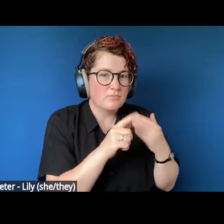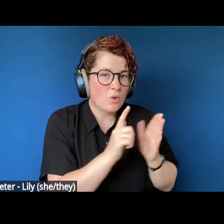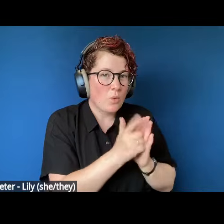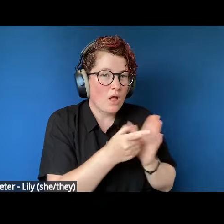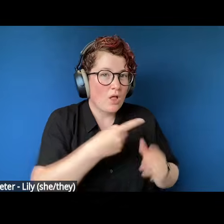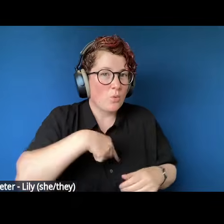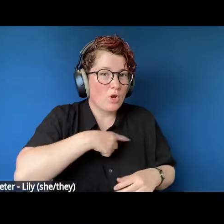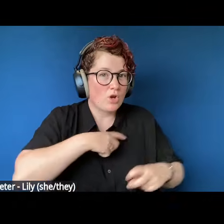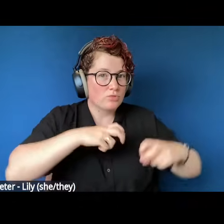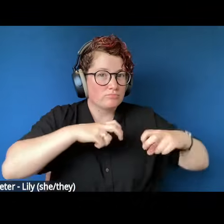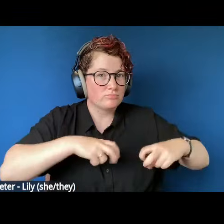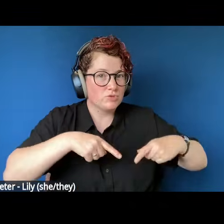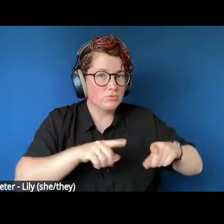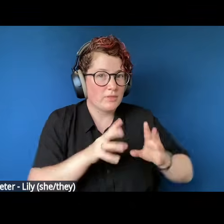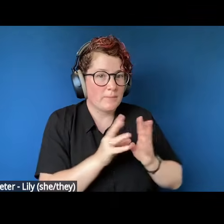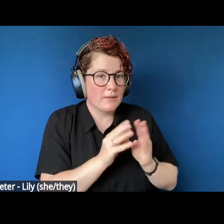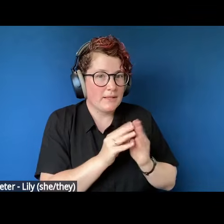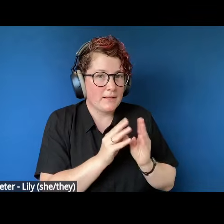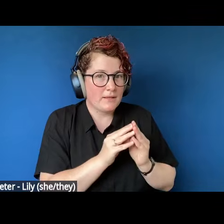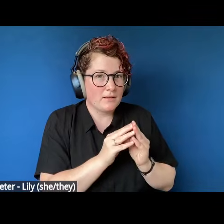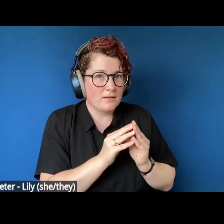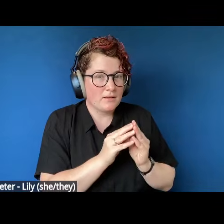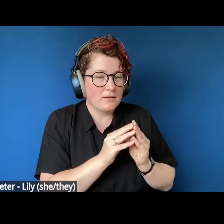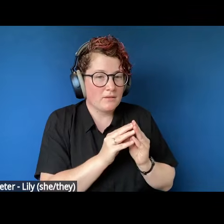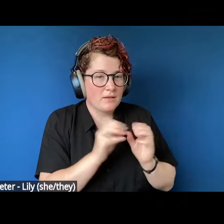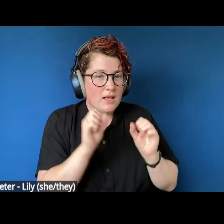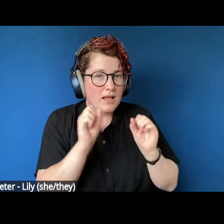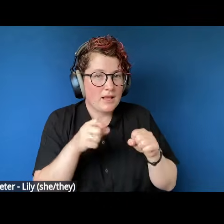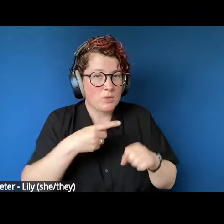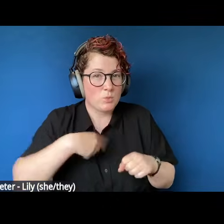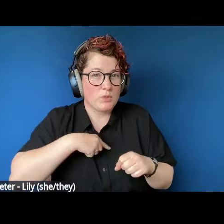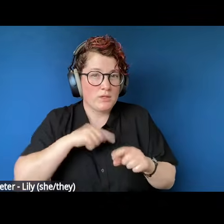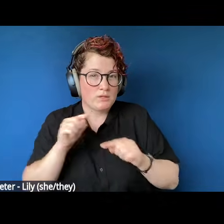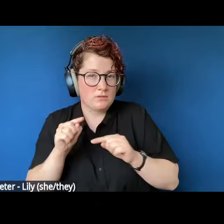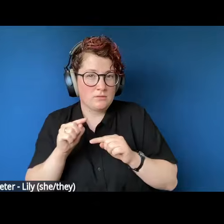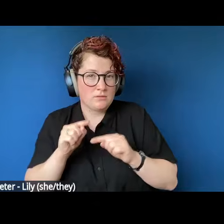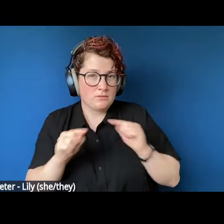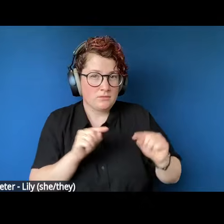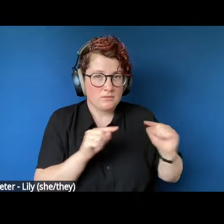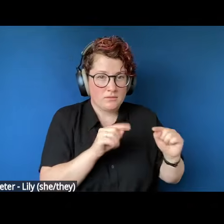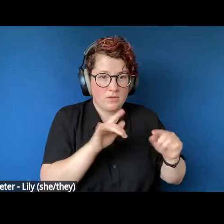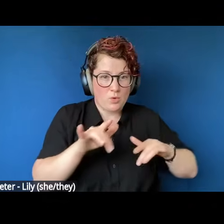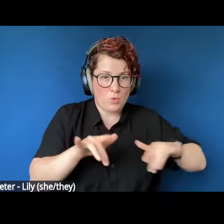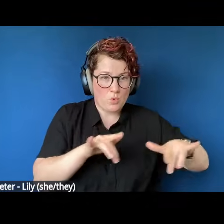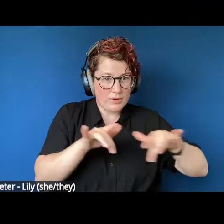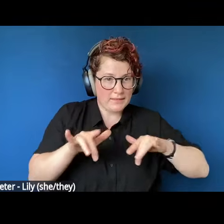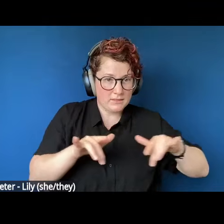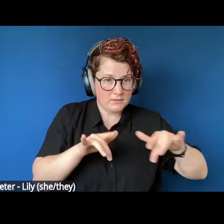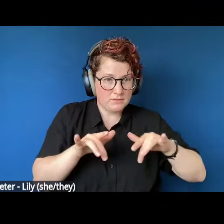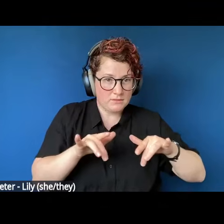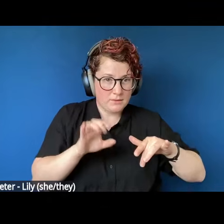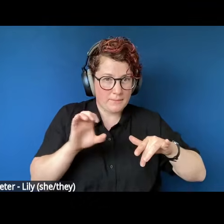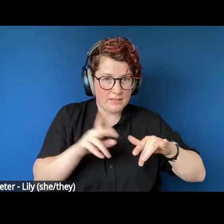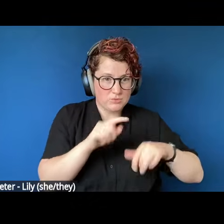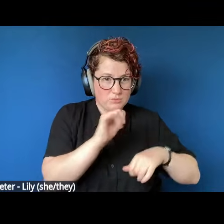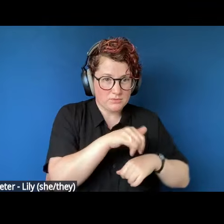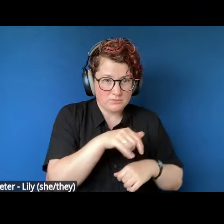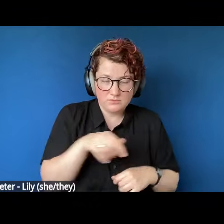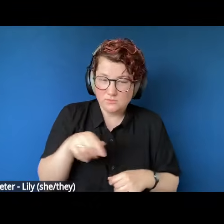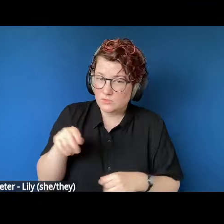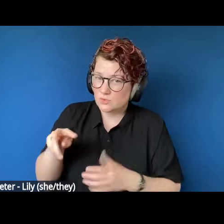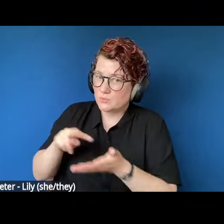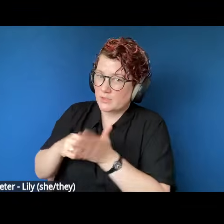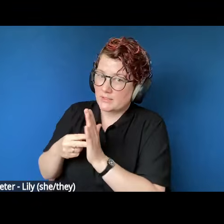to move the recording back to that point in time? So you're asking whether or not it's possible to